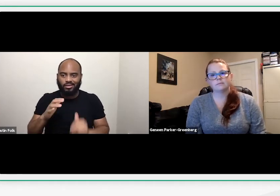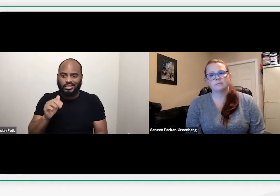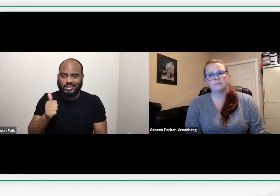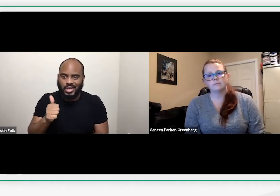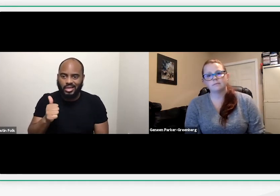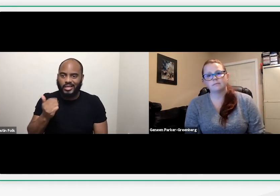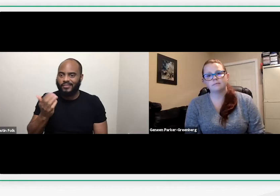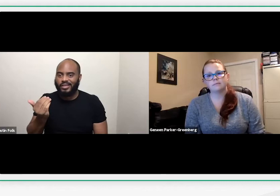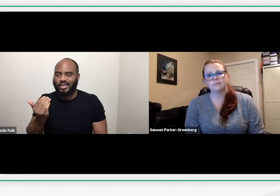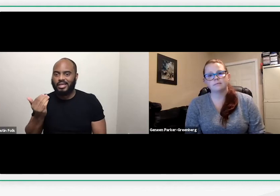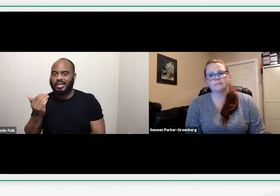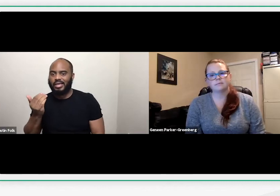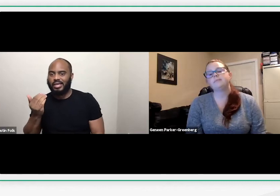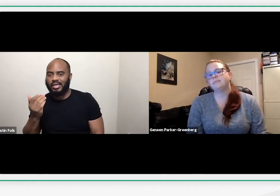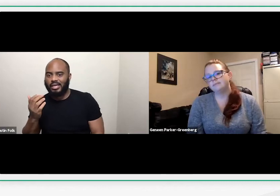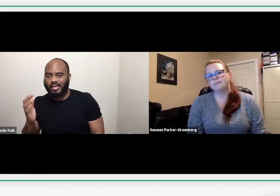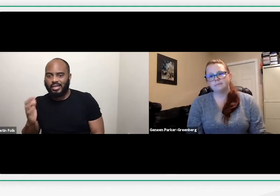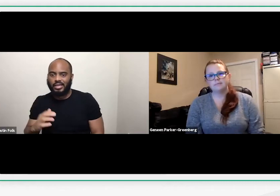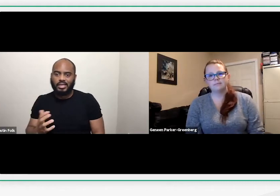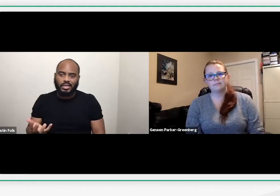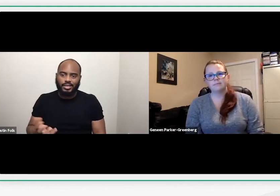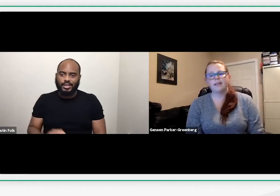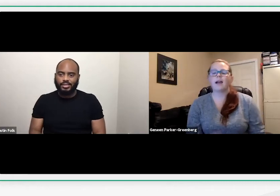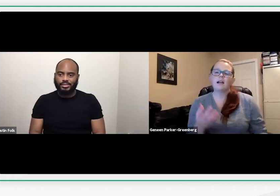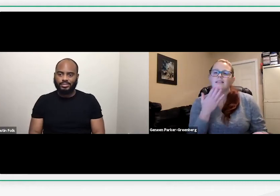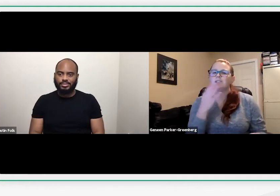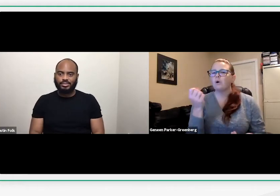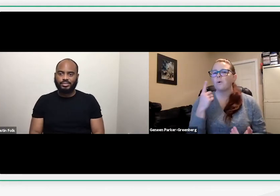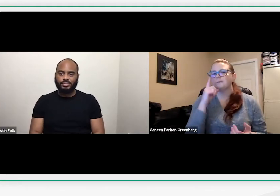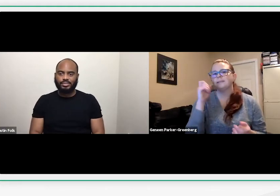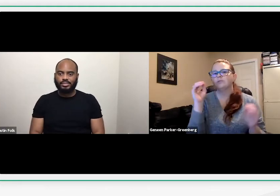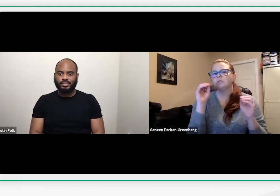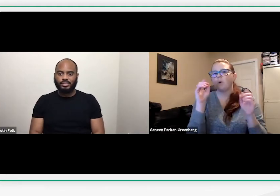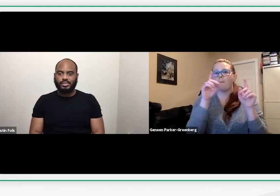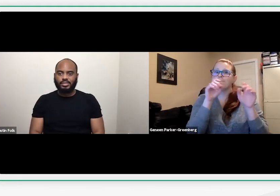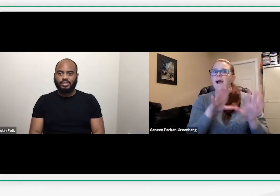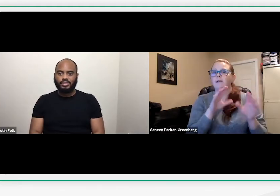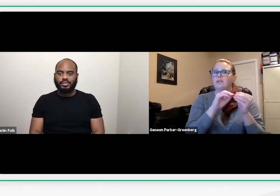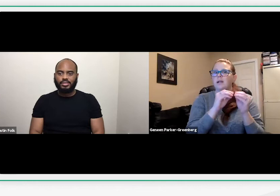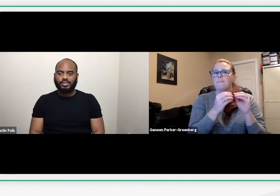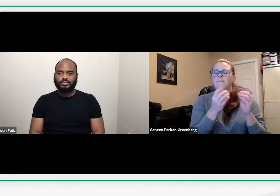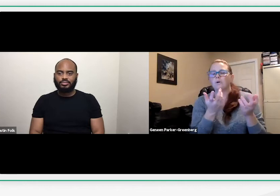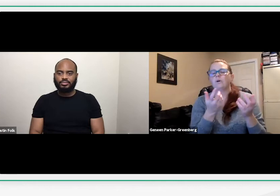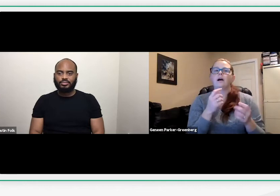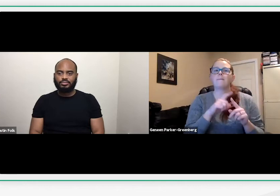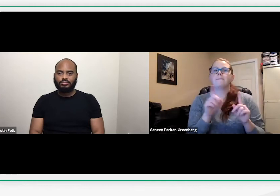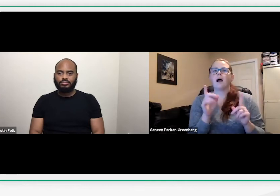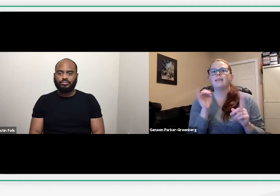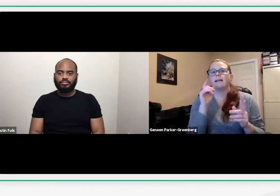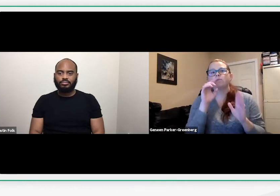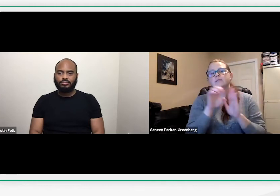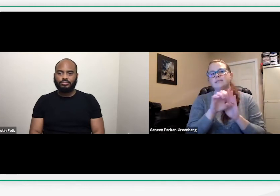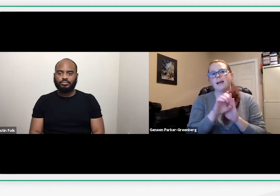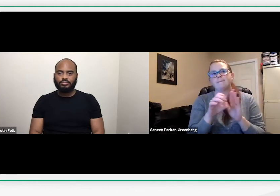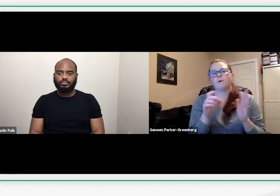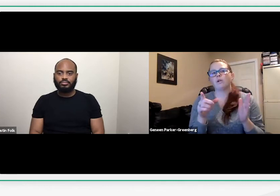of loans than if I have, let's say, 10 or 15 different loans out. Is that what you mean? Yeah, that's